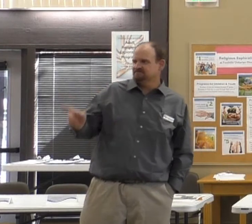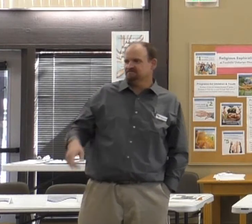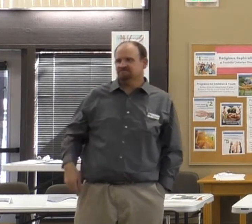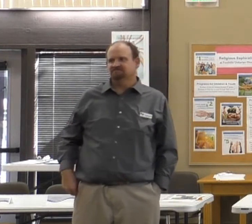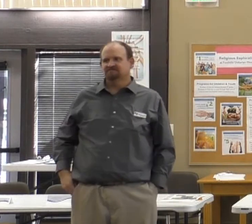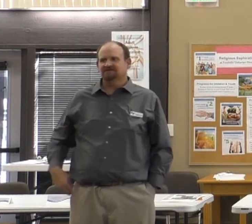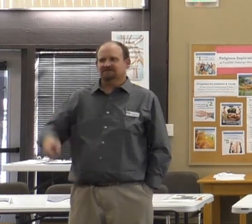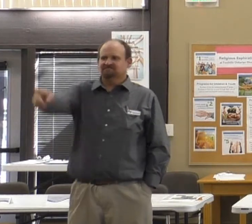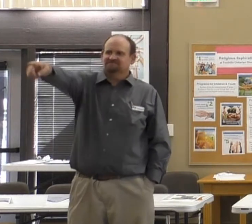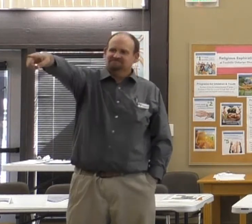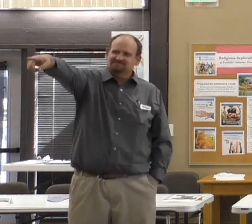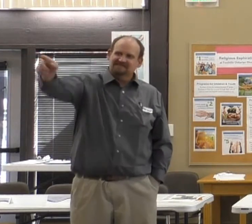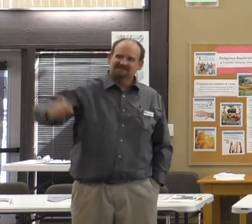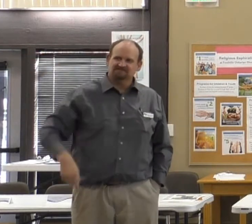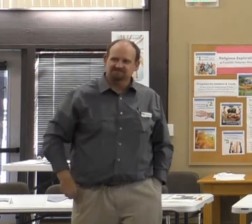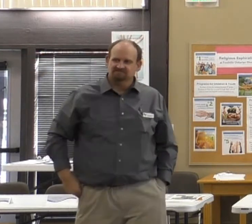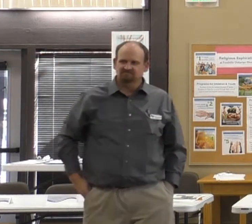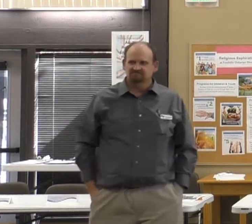Any other questions?